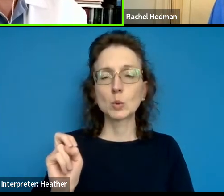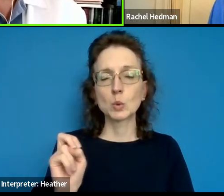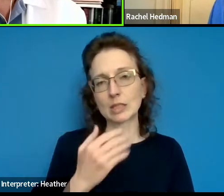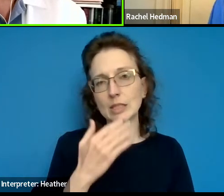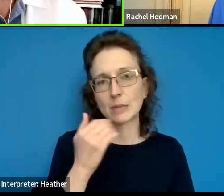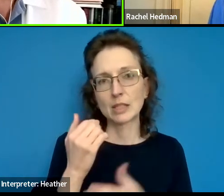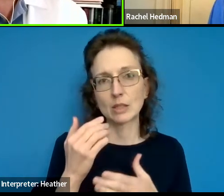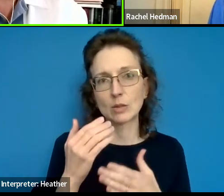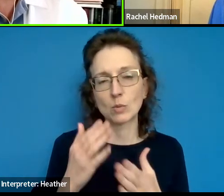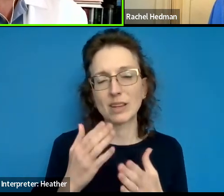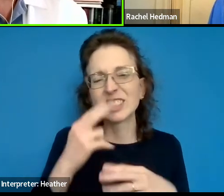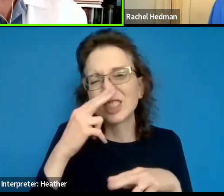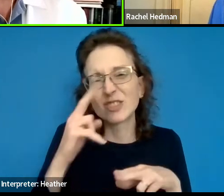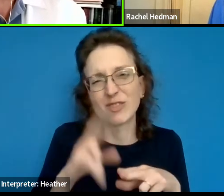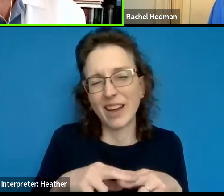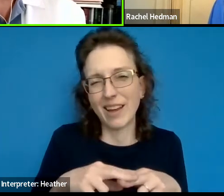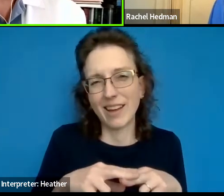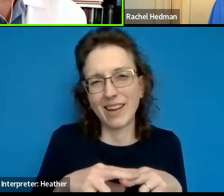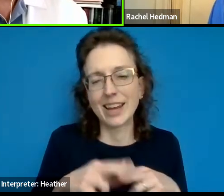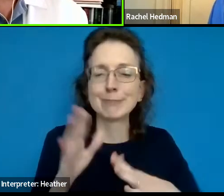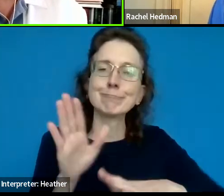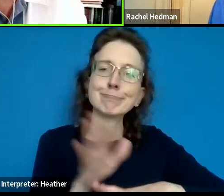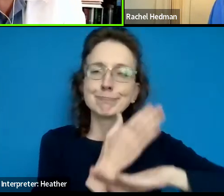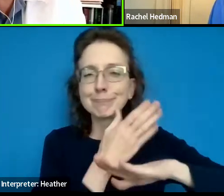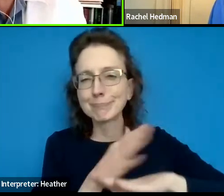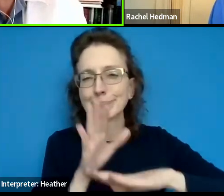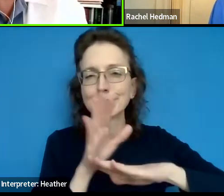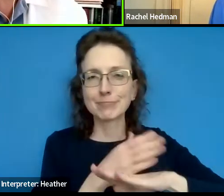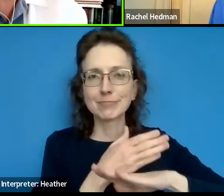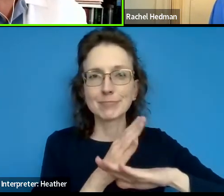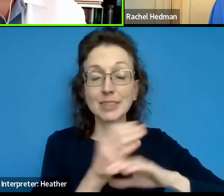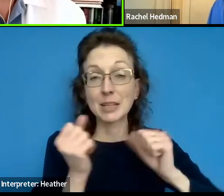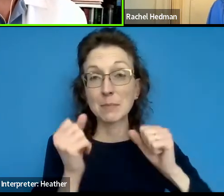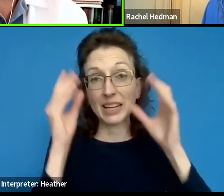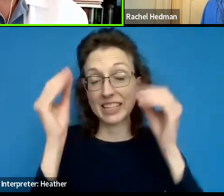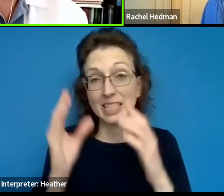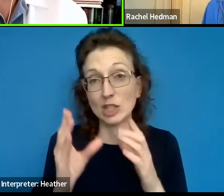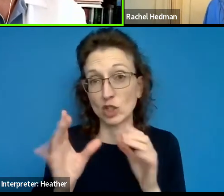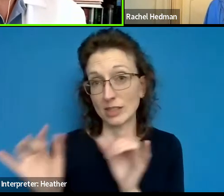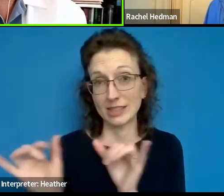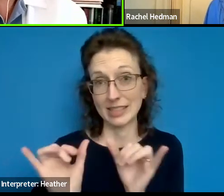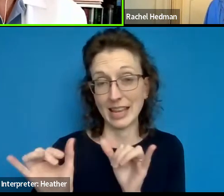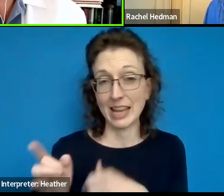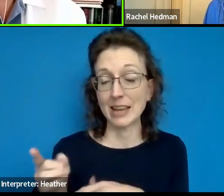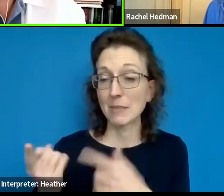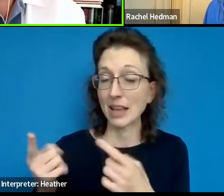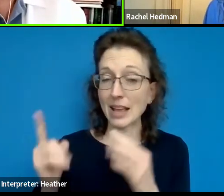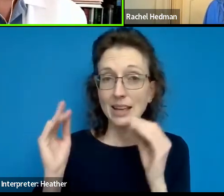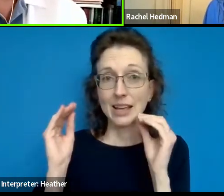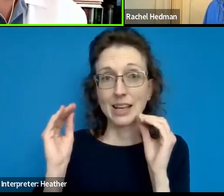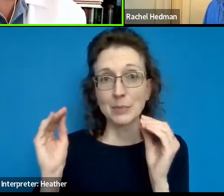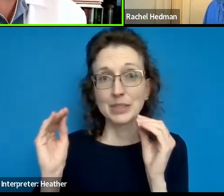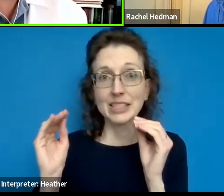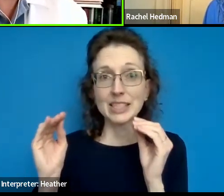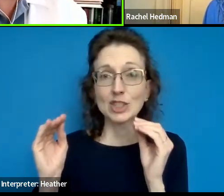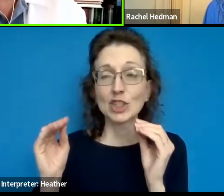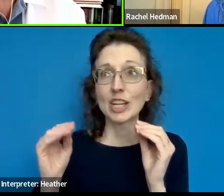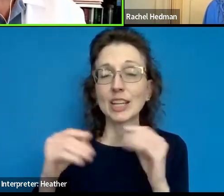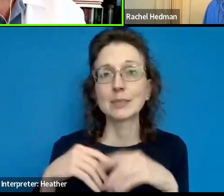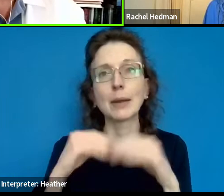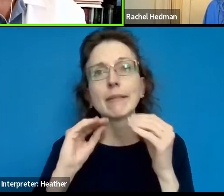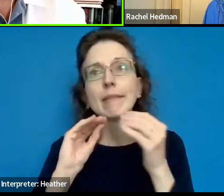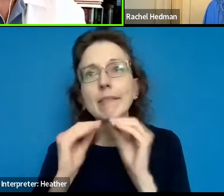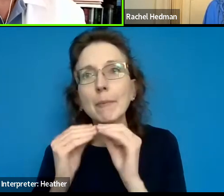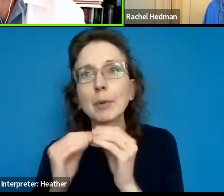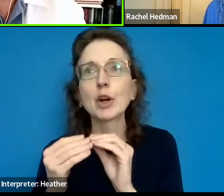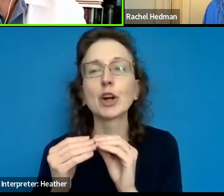just fun to do it in songs. You know, a lot of teachers do this, right? When they're teaching students about numbers